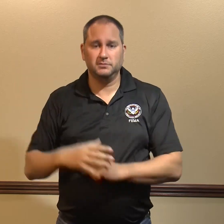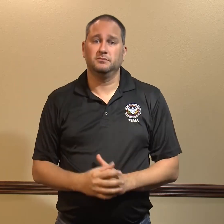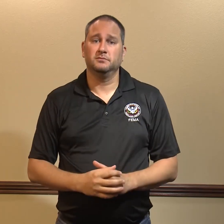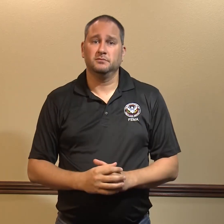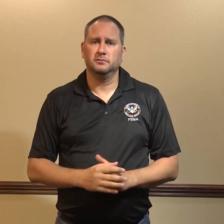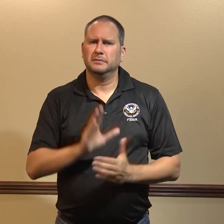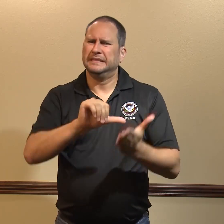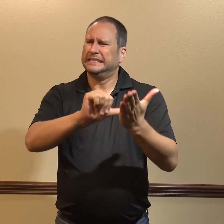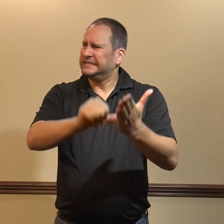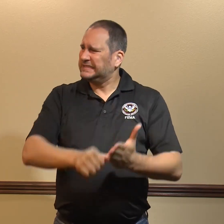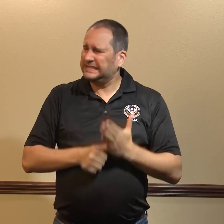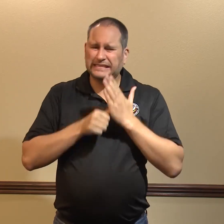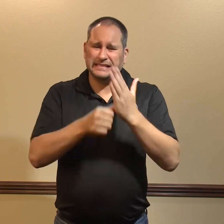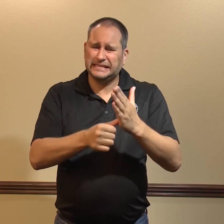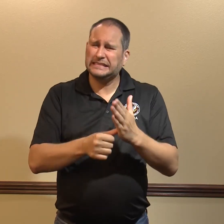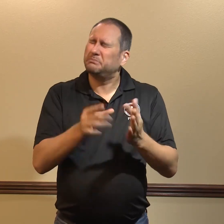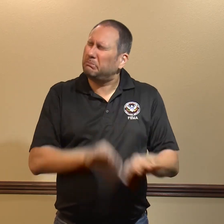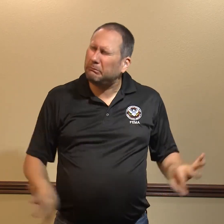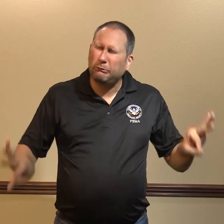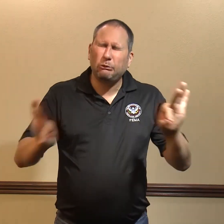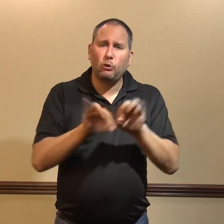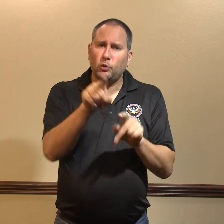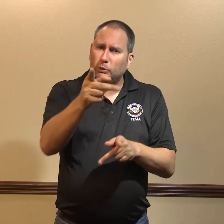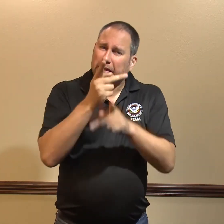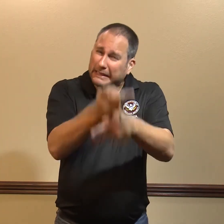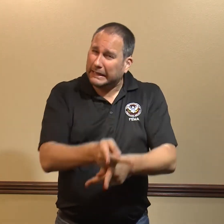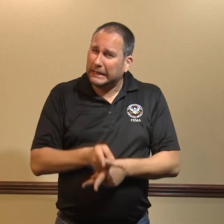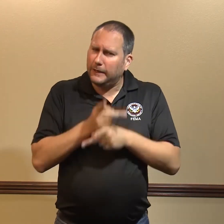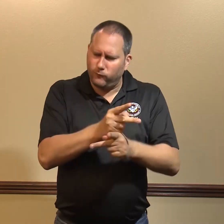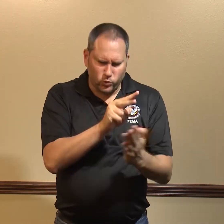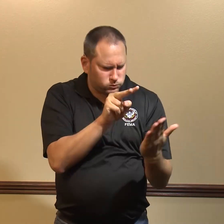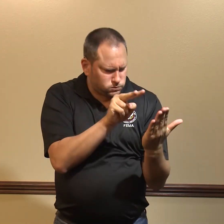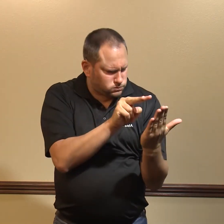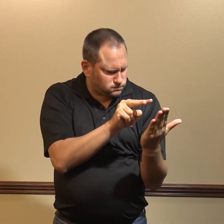respond. It's important to read the letter carefully.